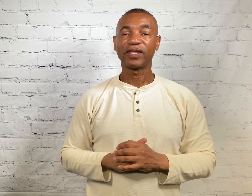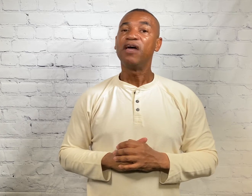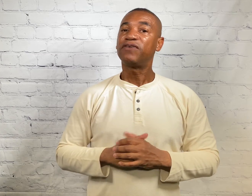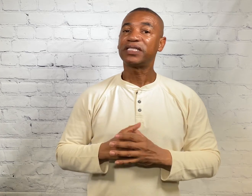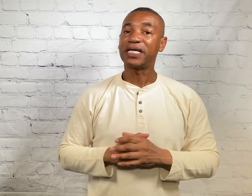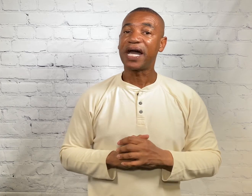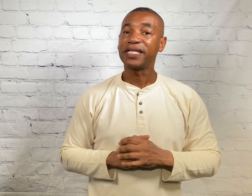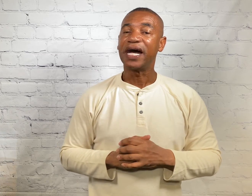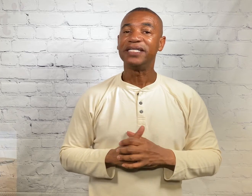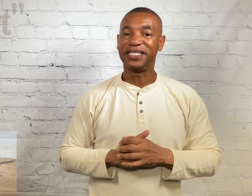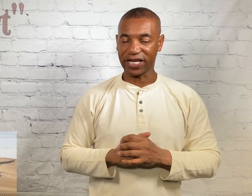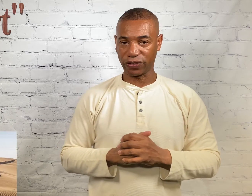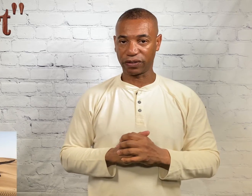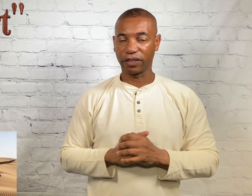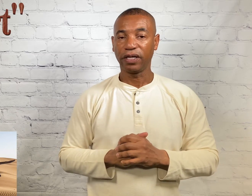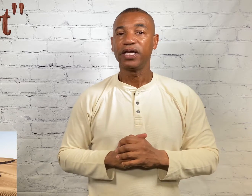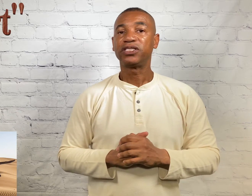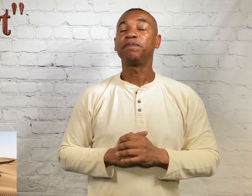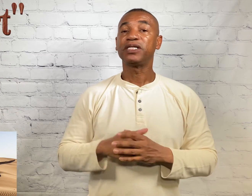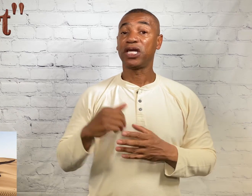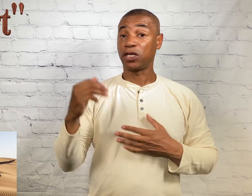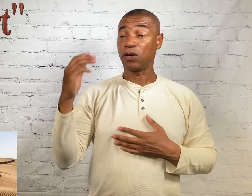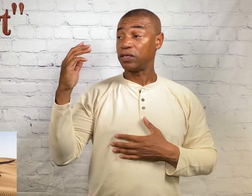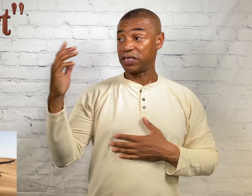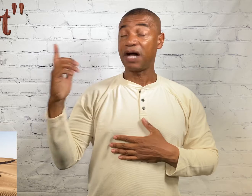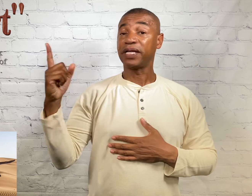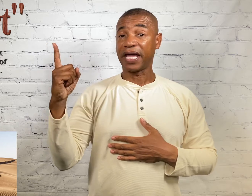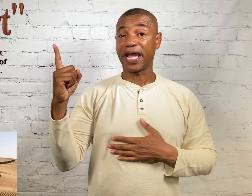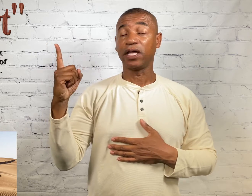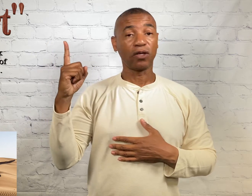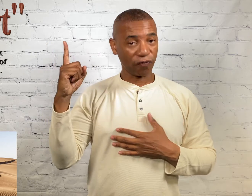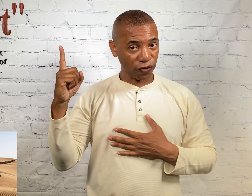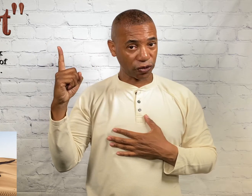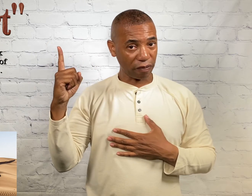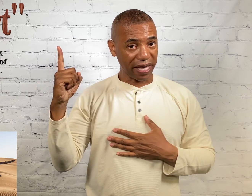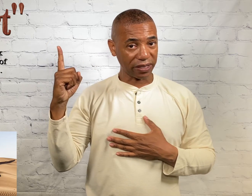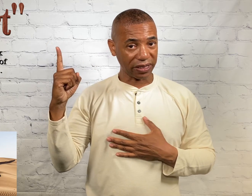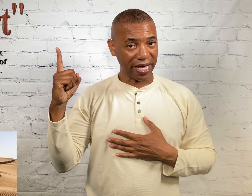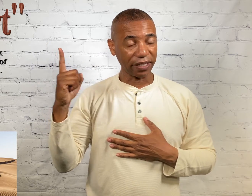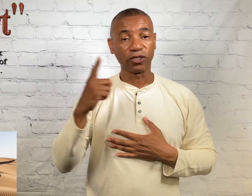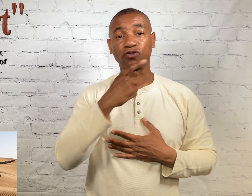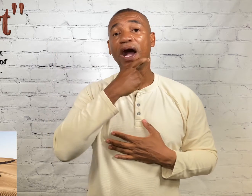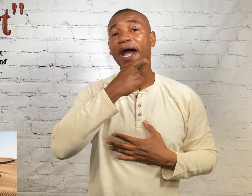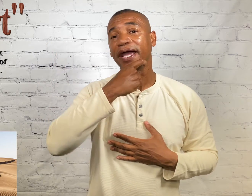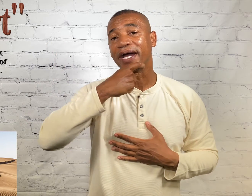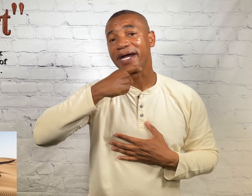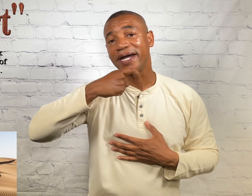For the sign desert, simply take your dominant hand and you're first going to make the sign dry.